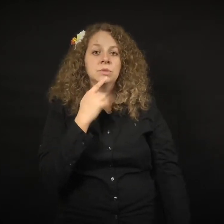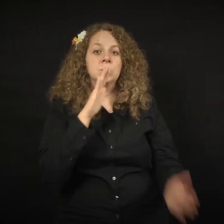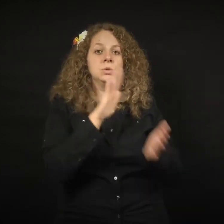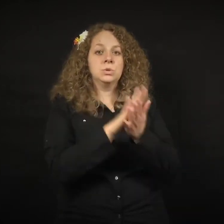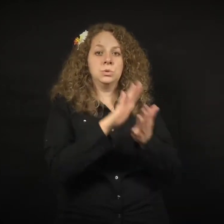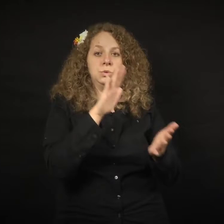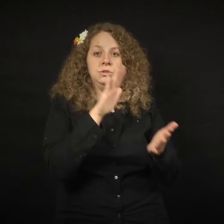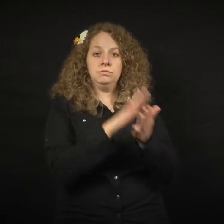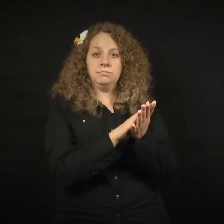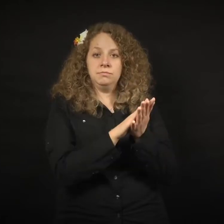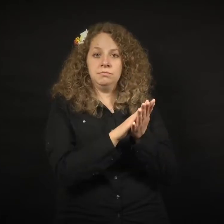School.